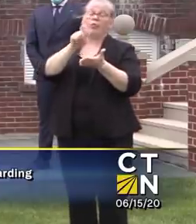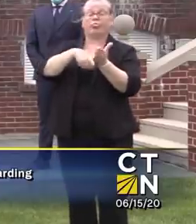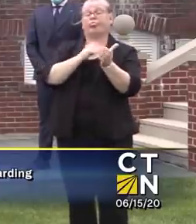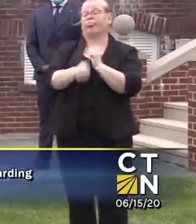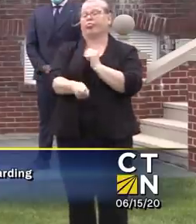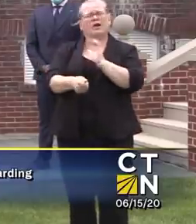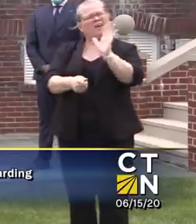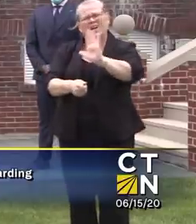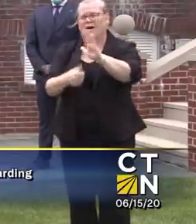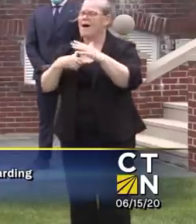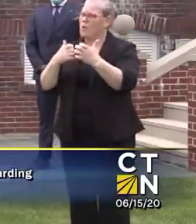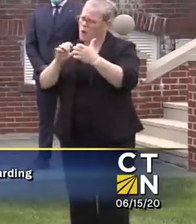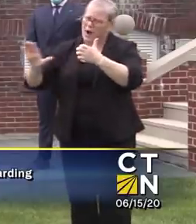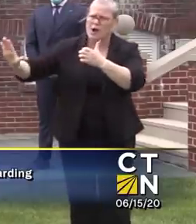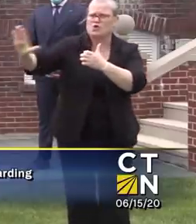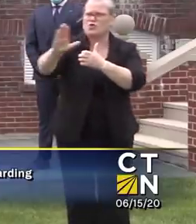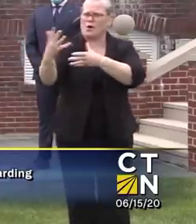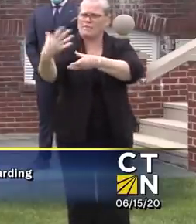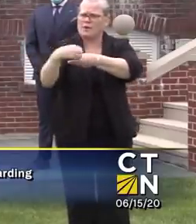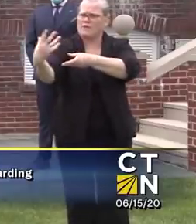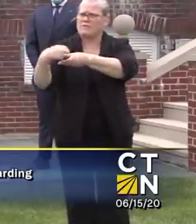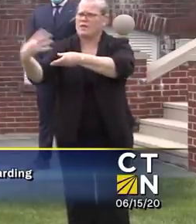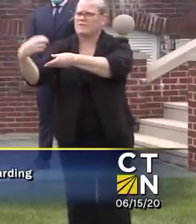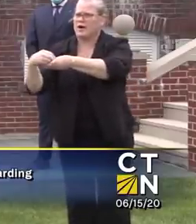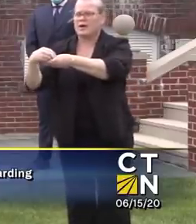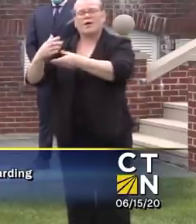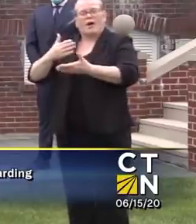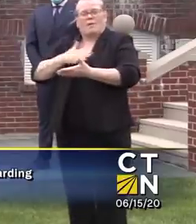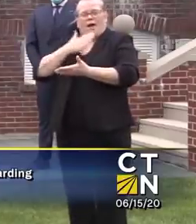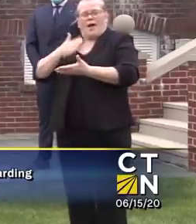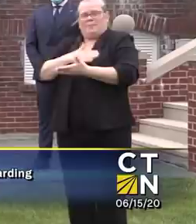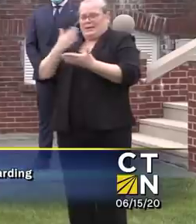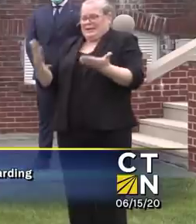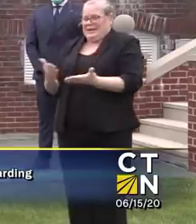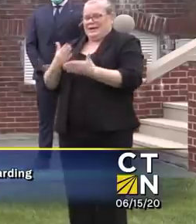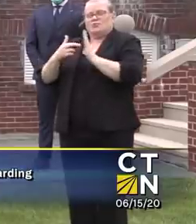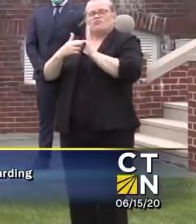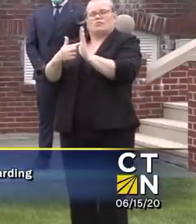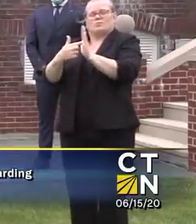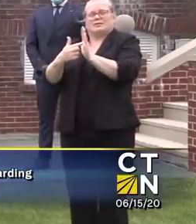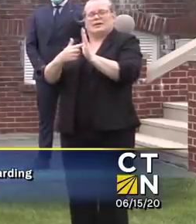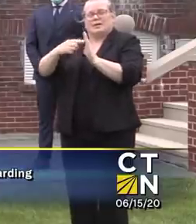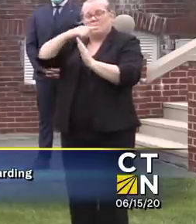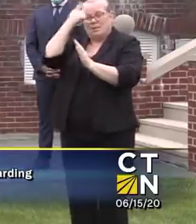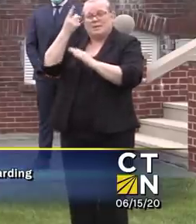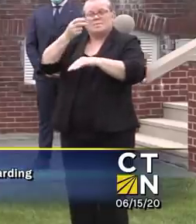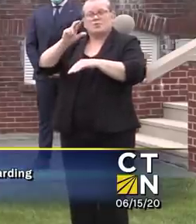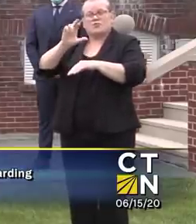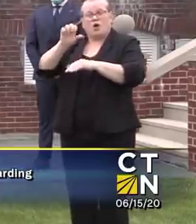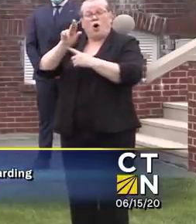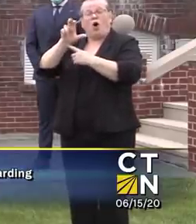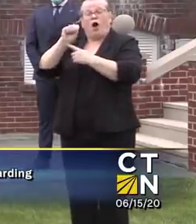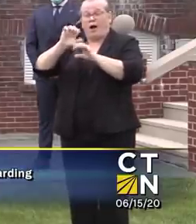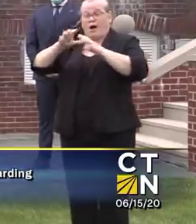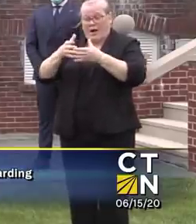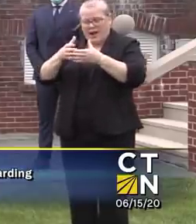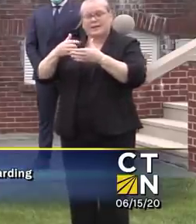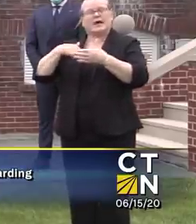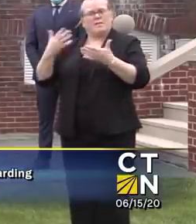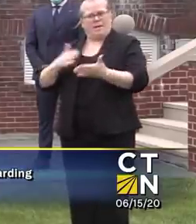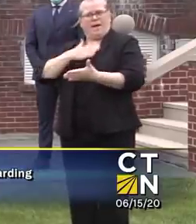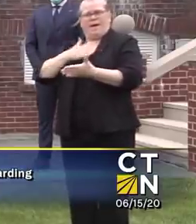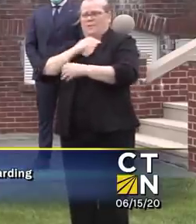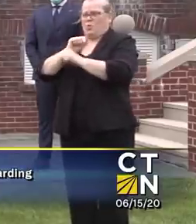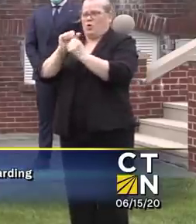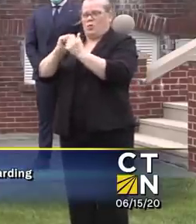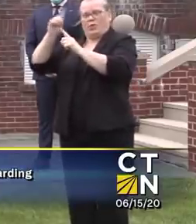on behalf of the Black and Puerto Rican Caucus. The work really starts, y'all, today. And there's a lot of work that needs to be done as